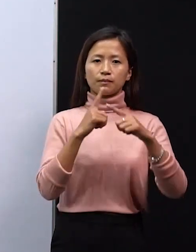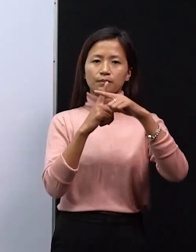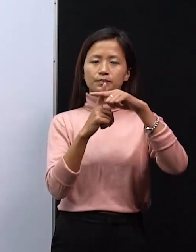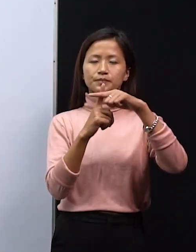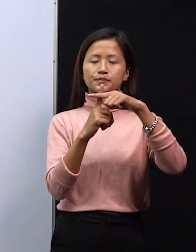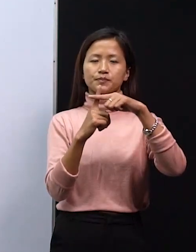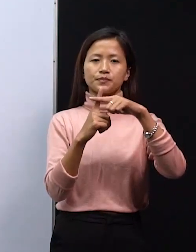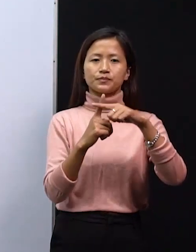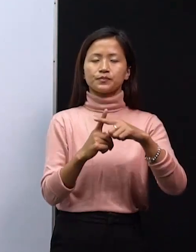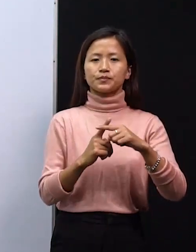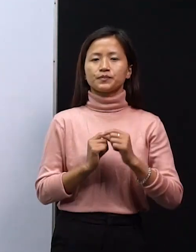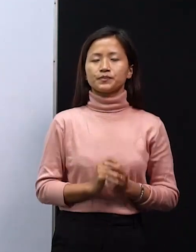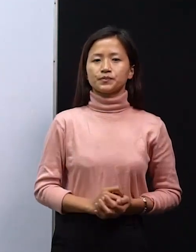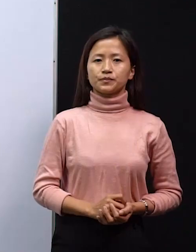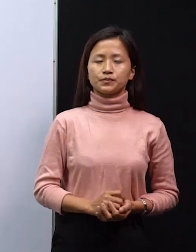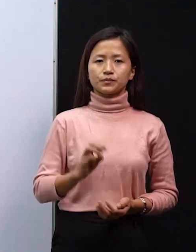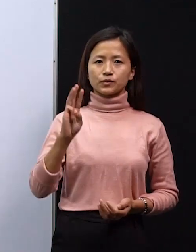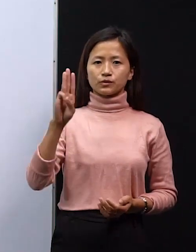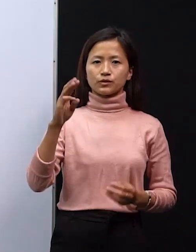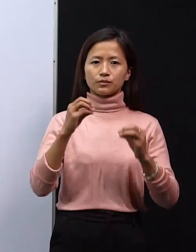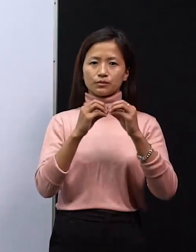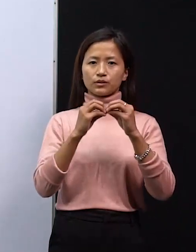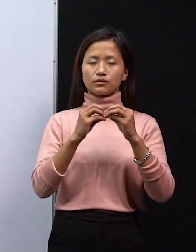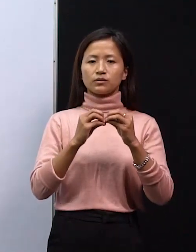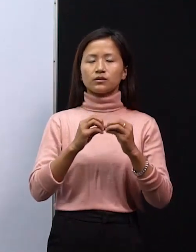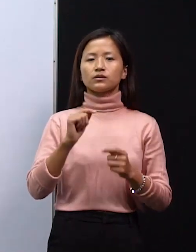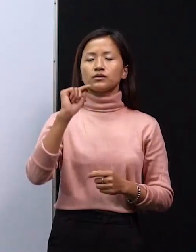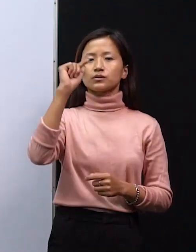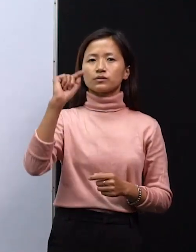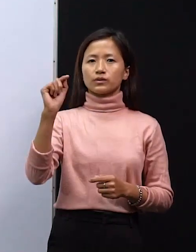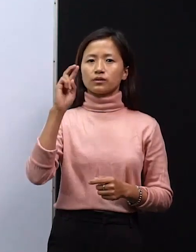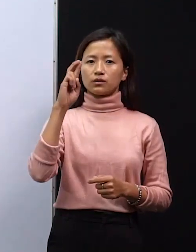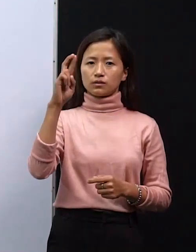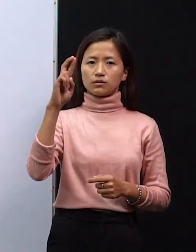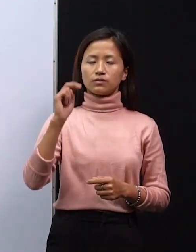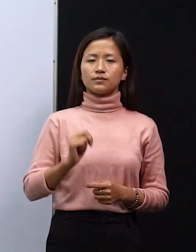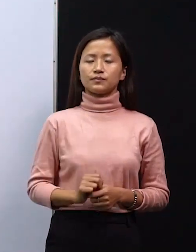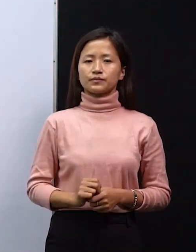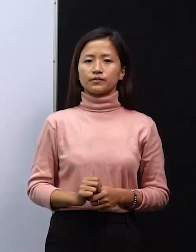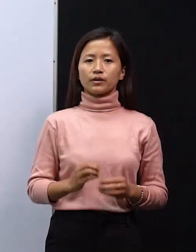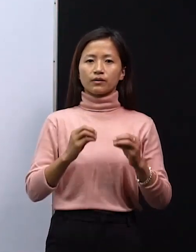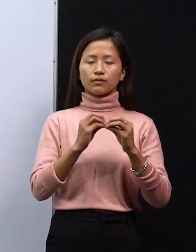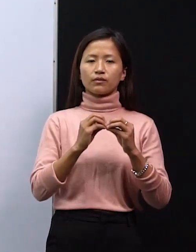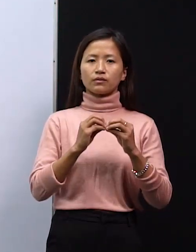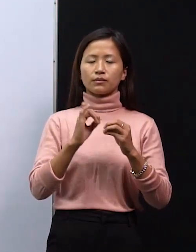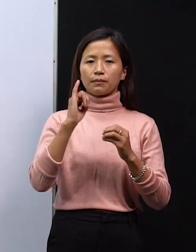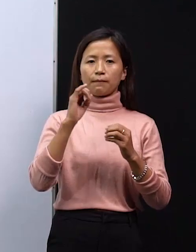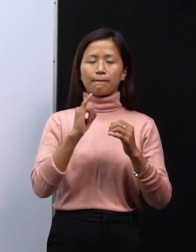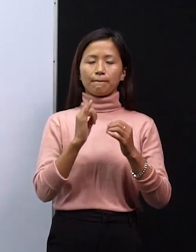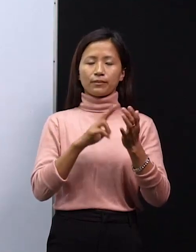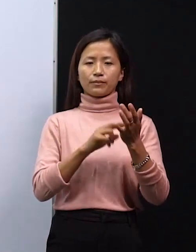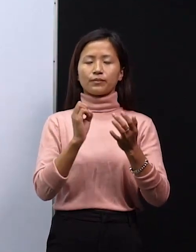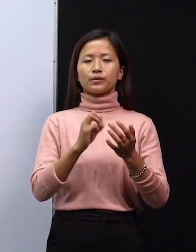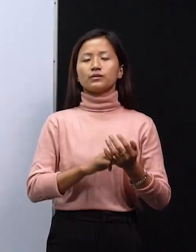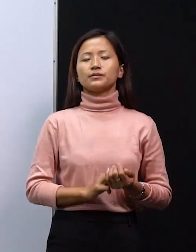plus, now 3b square you multiply again with the second binomial. So it will be 3b square